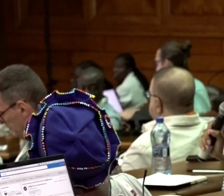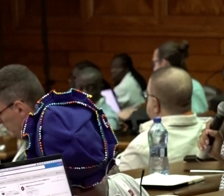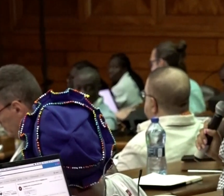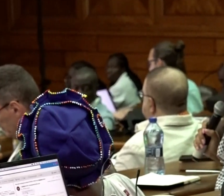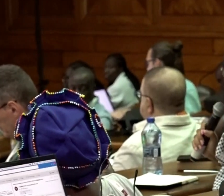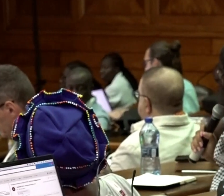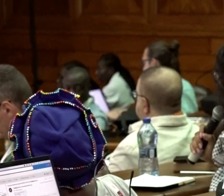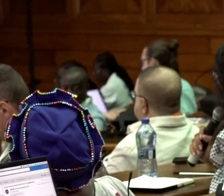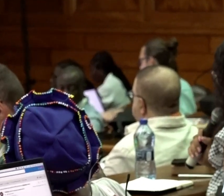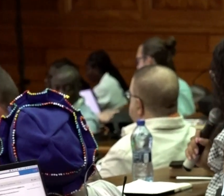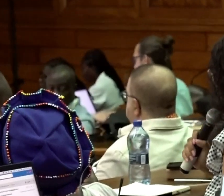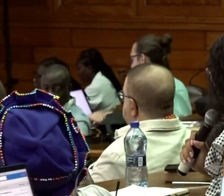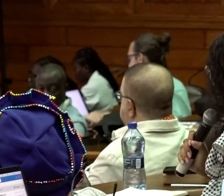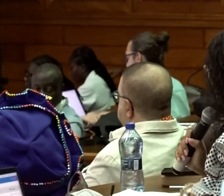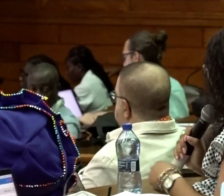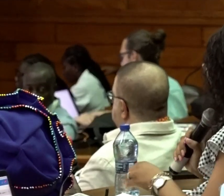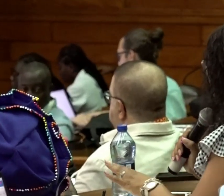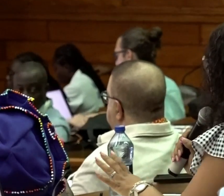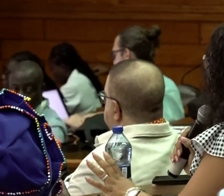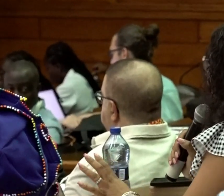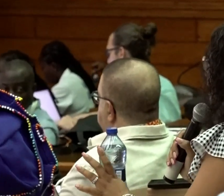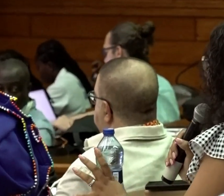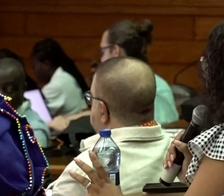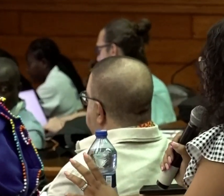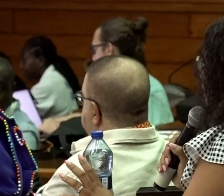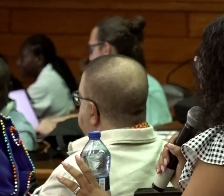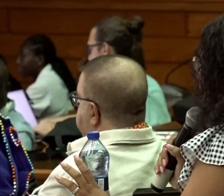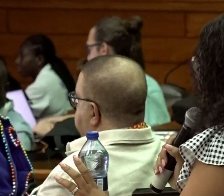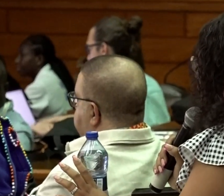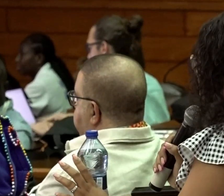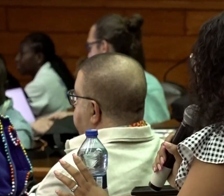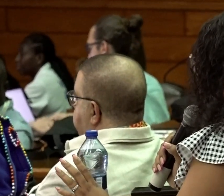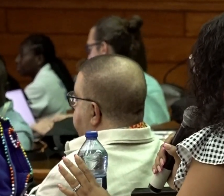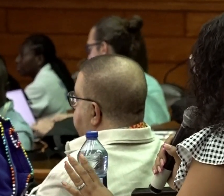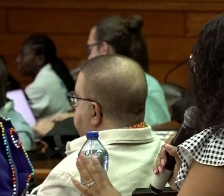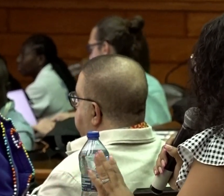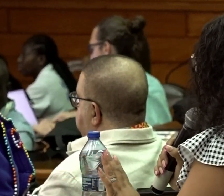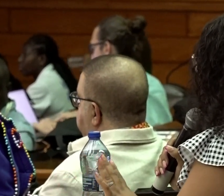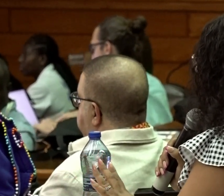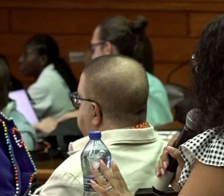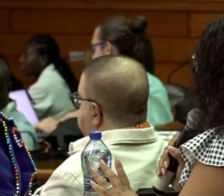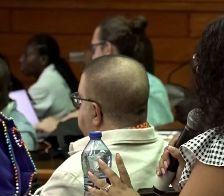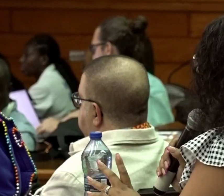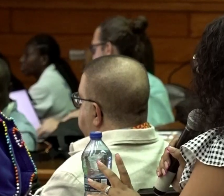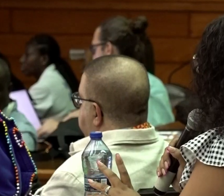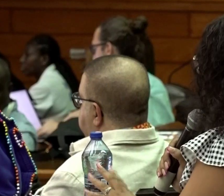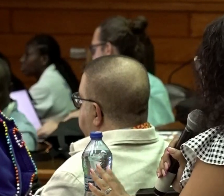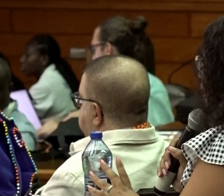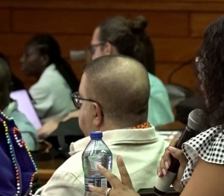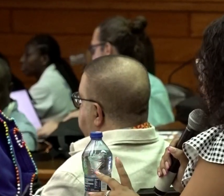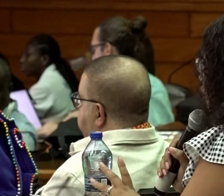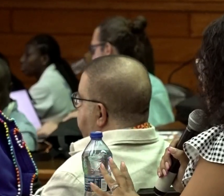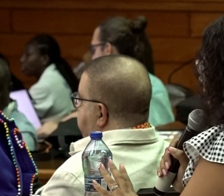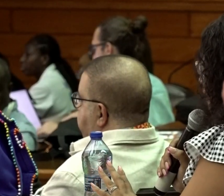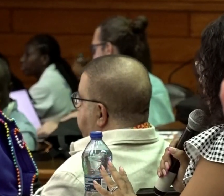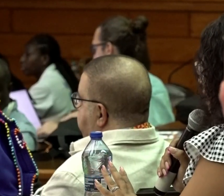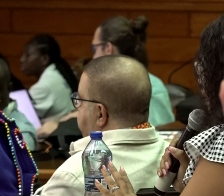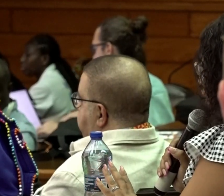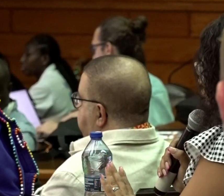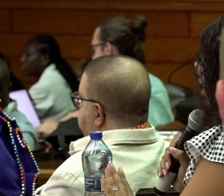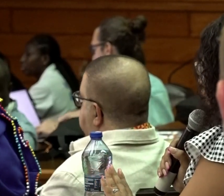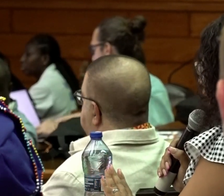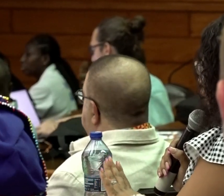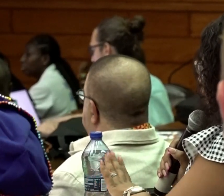the presentation. So I just wanted to find out if this trial also involved